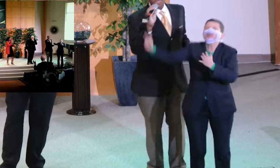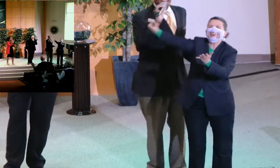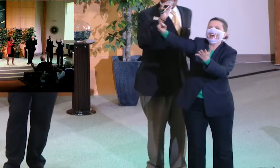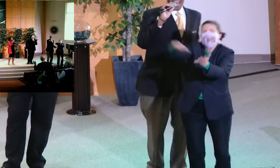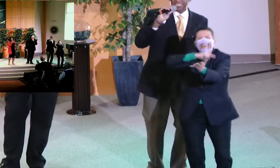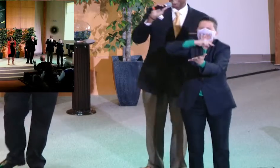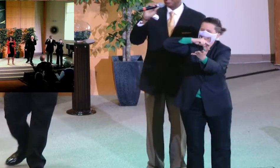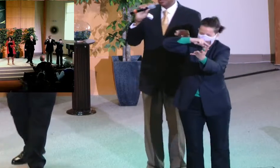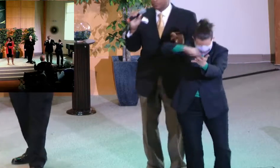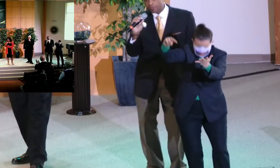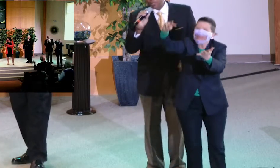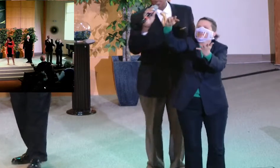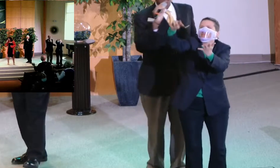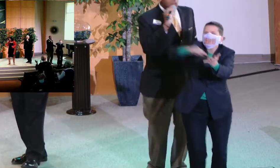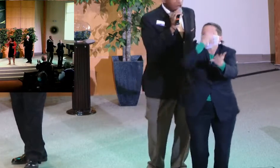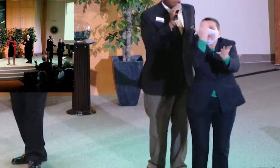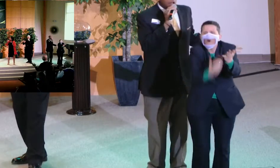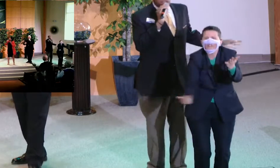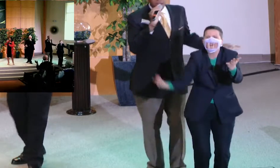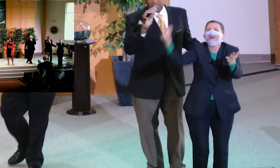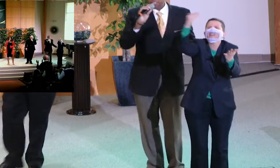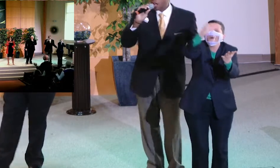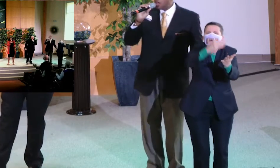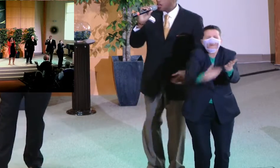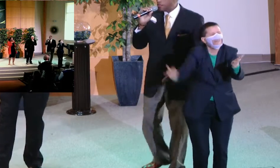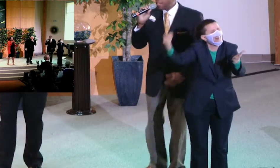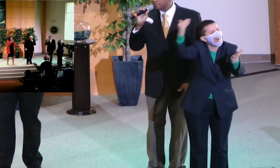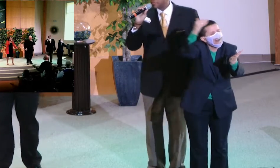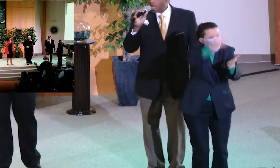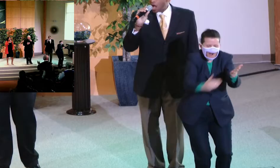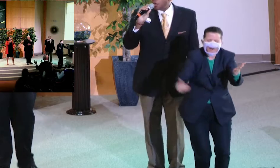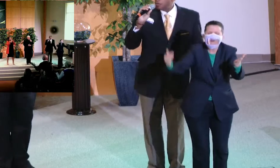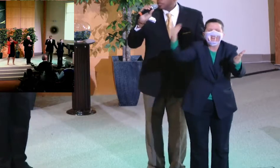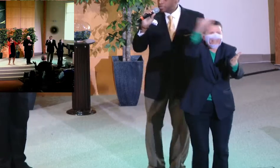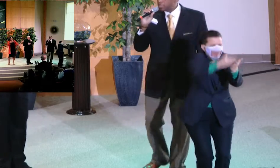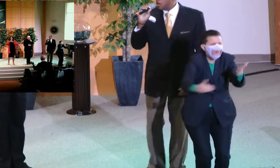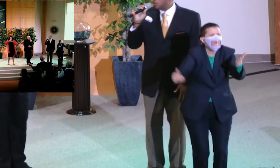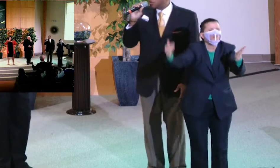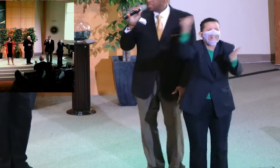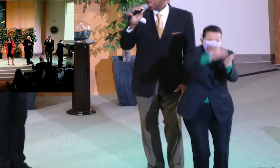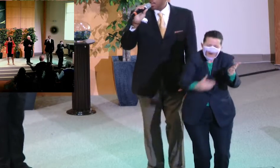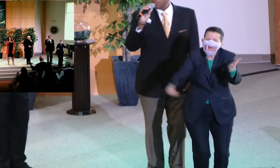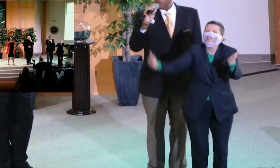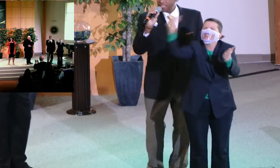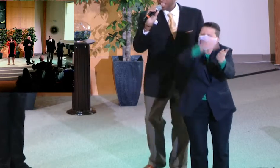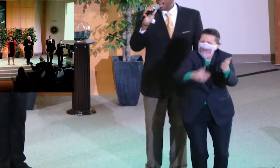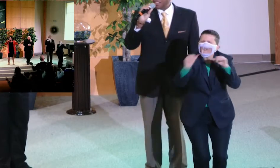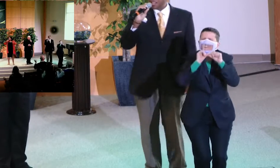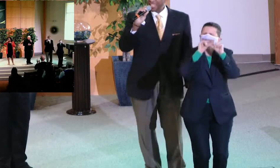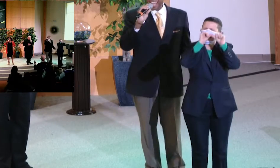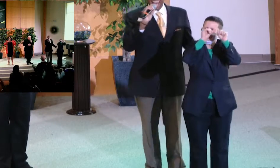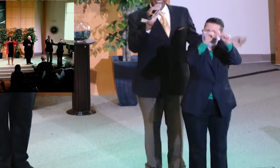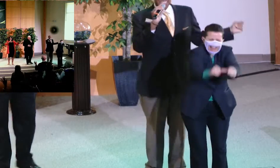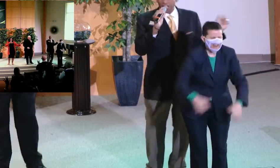into dancing. Over and over, over and over and over and